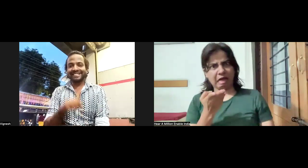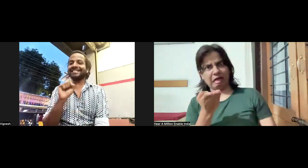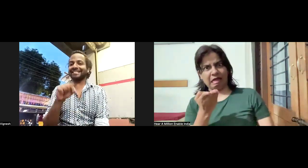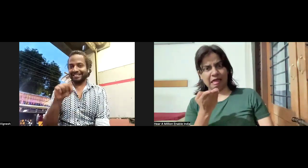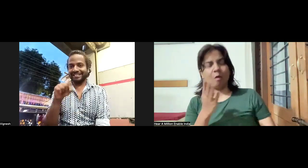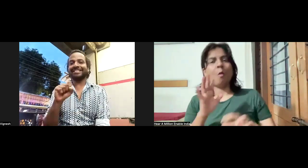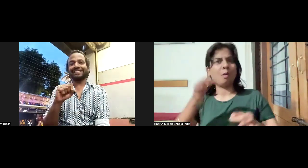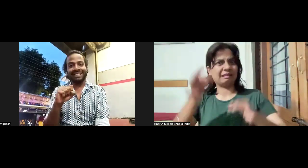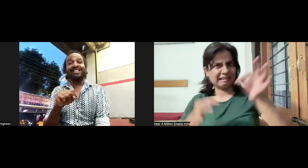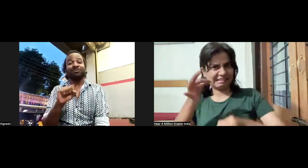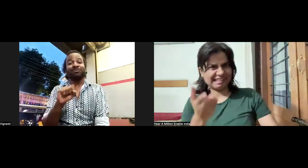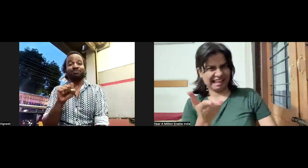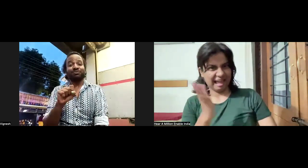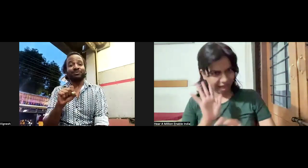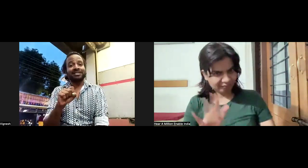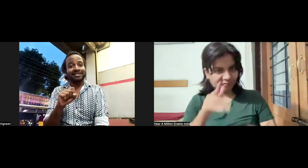think we can help you with,